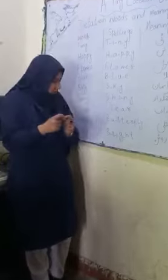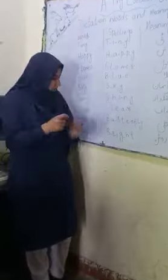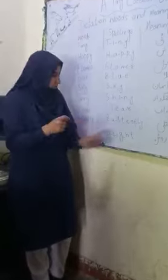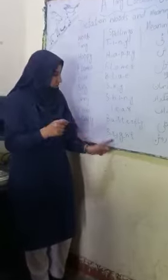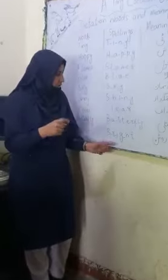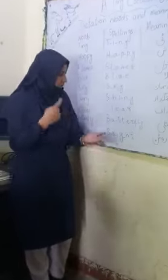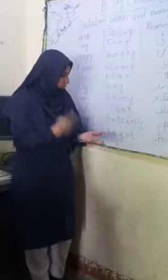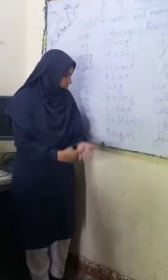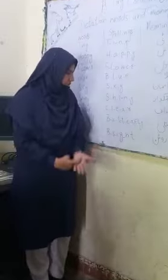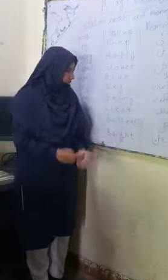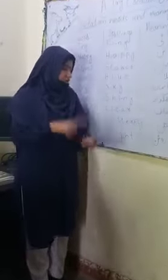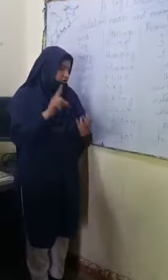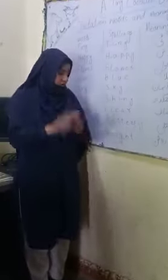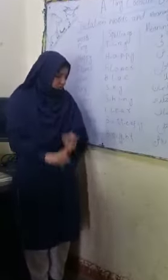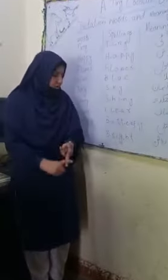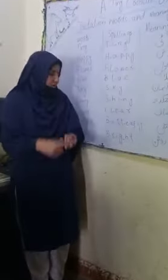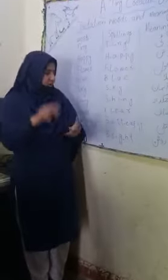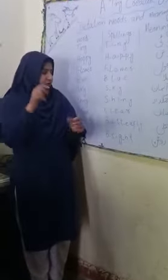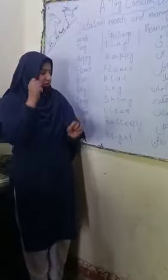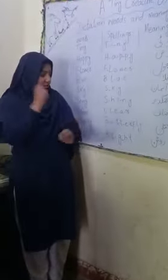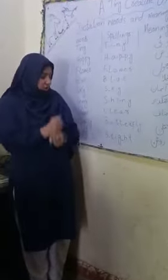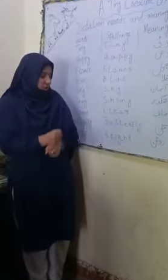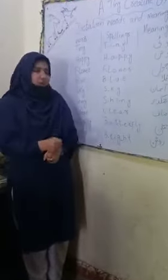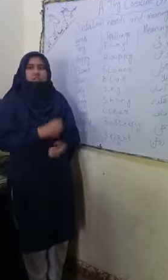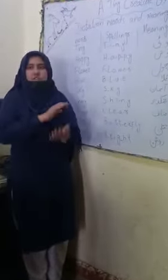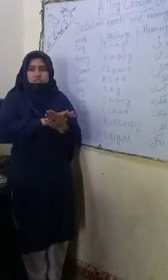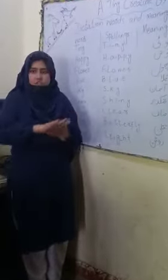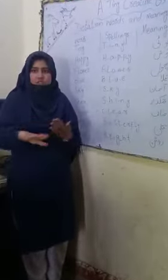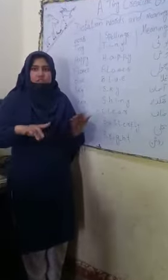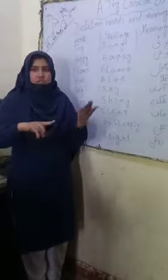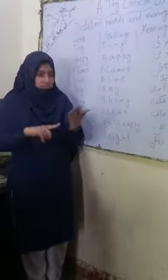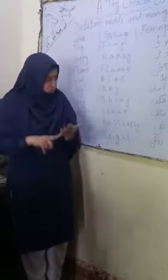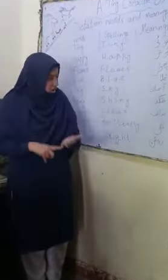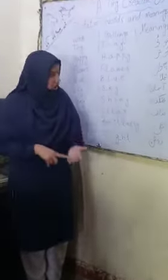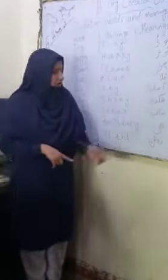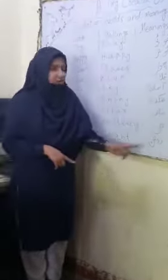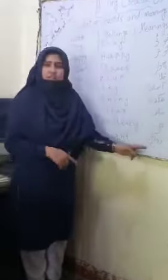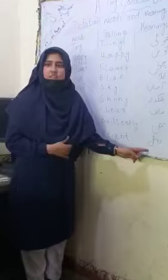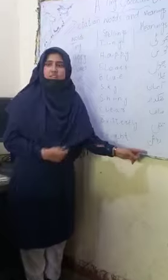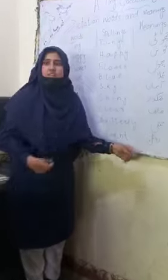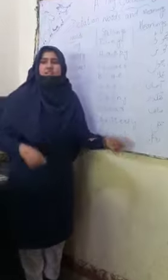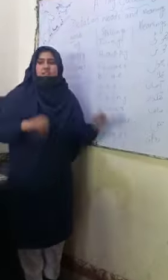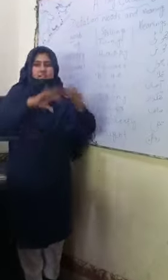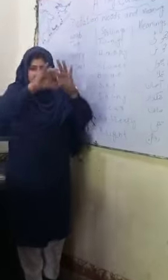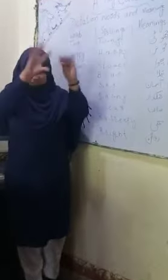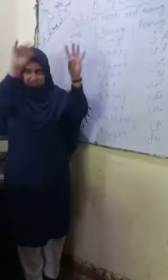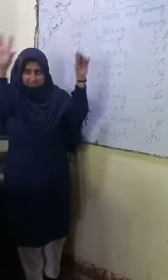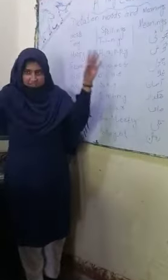R, I, G, H, T, bright, roshan.